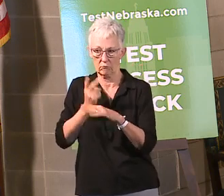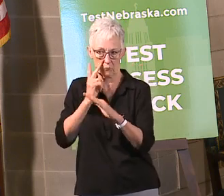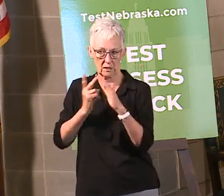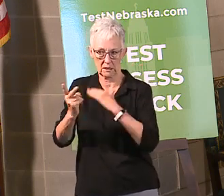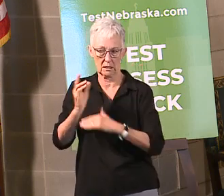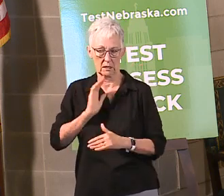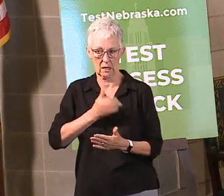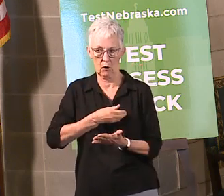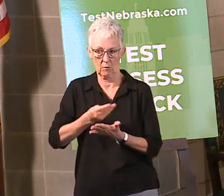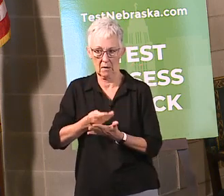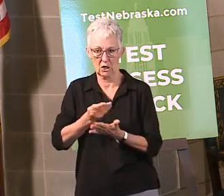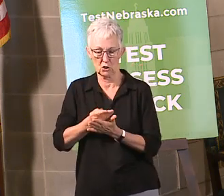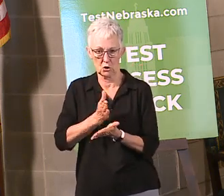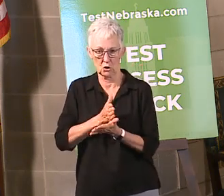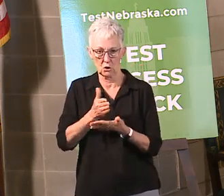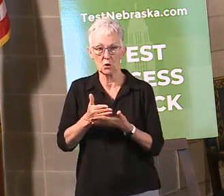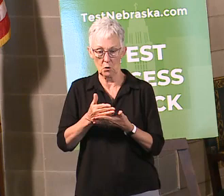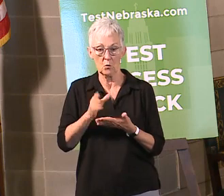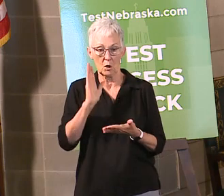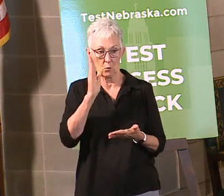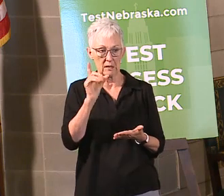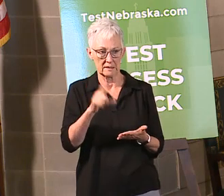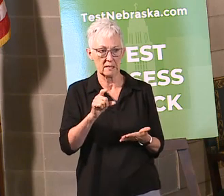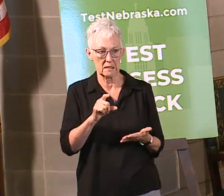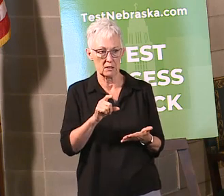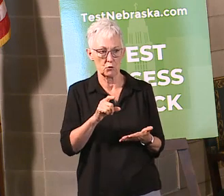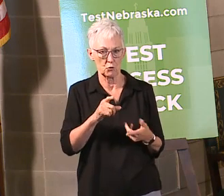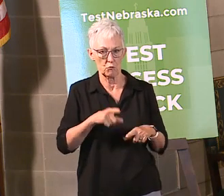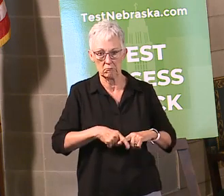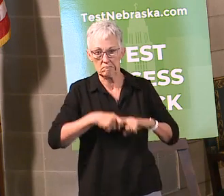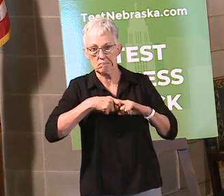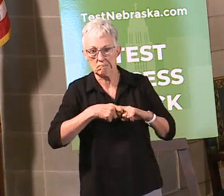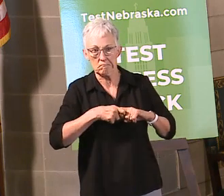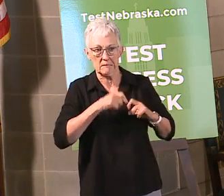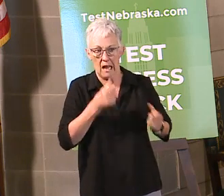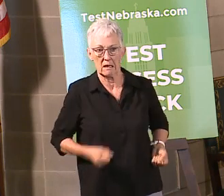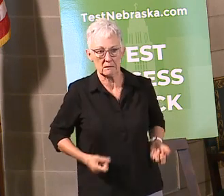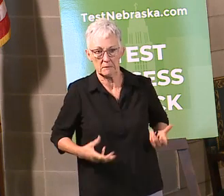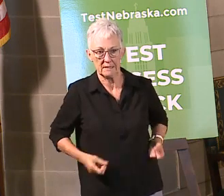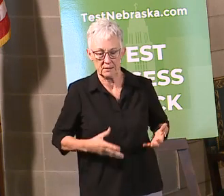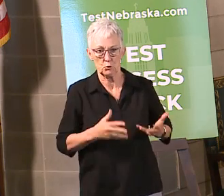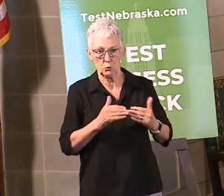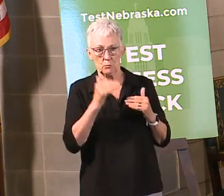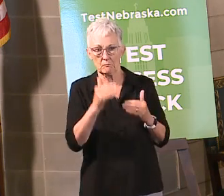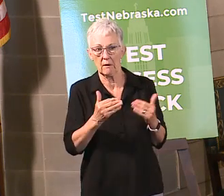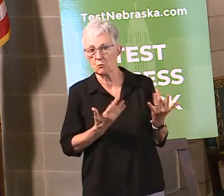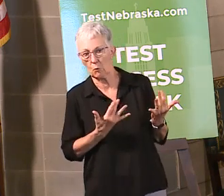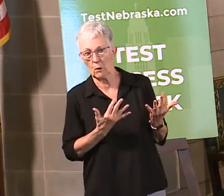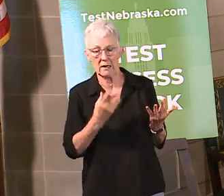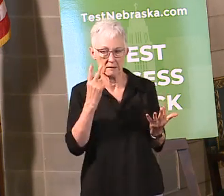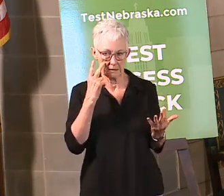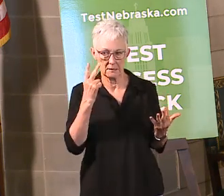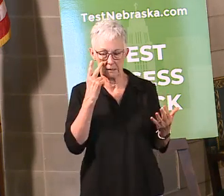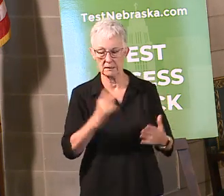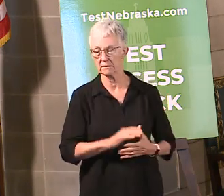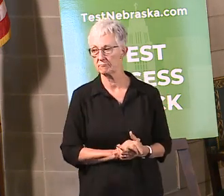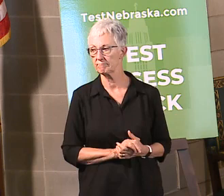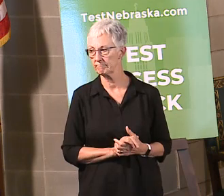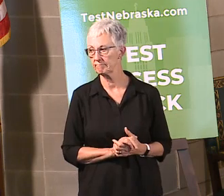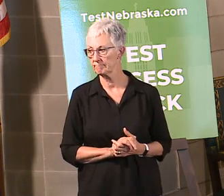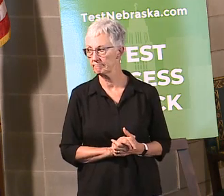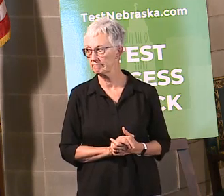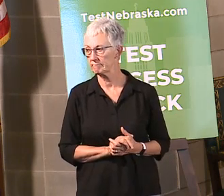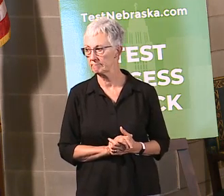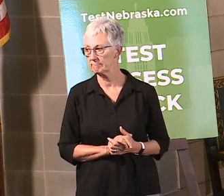need to tighten our belts. At this point, we just don't know what that all is going to entail. And then Michelle Vander had a follow-up question. She says that Douglas